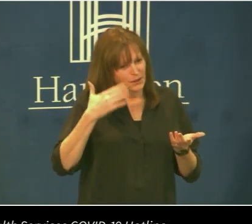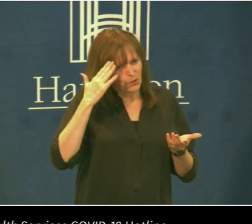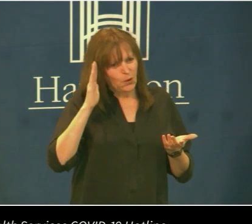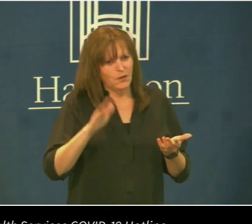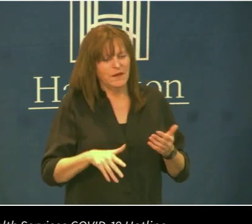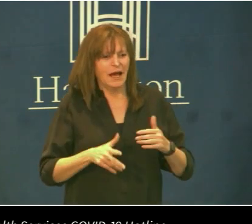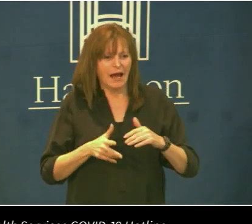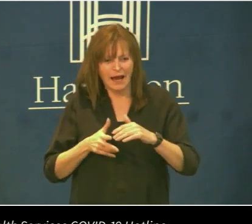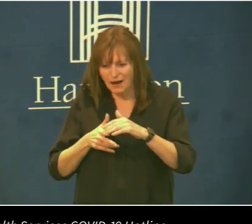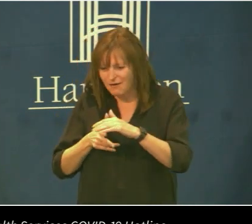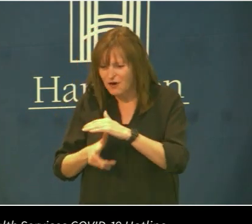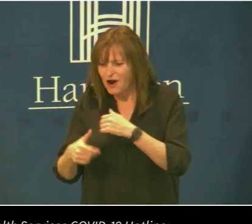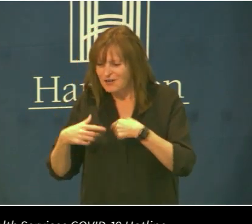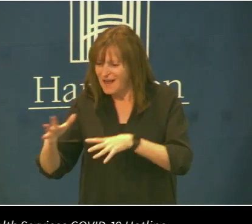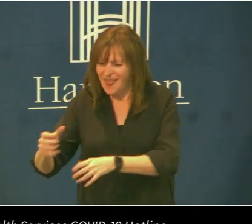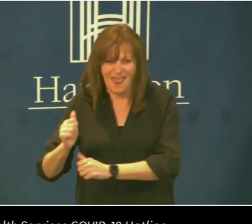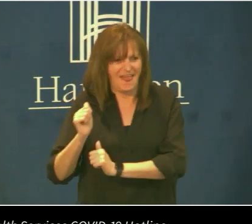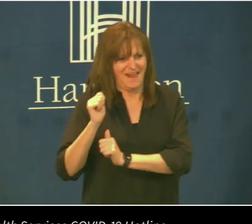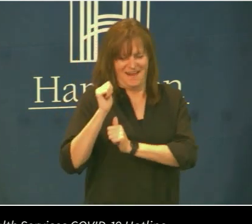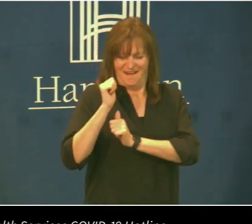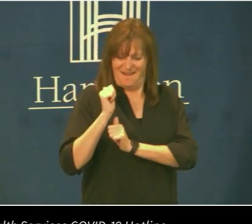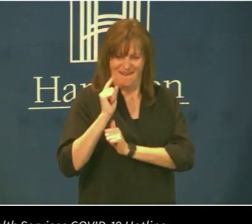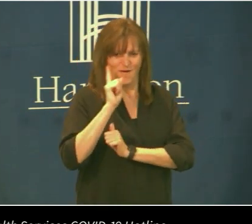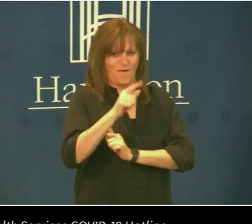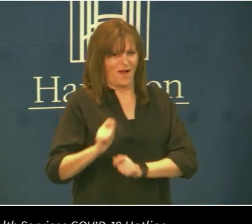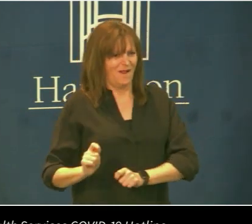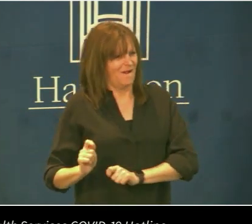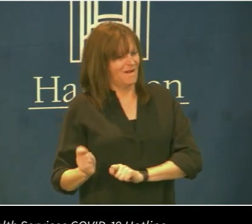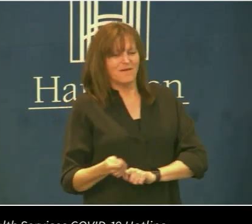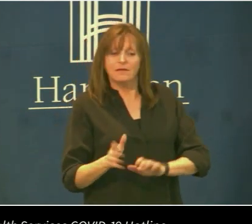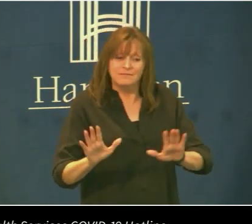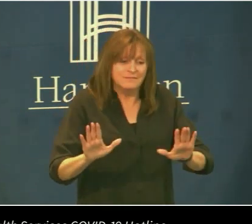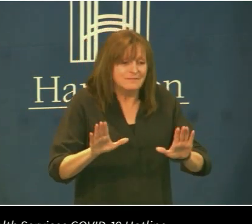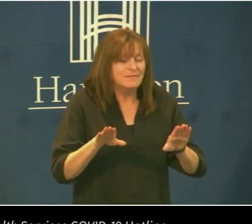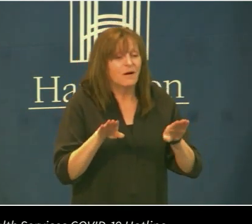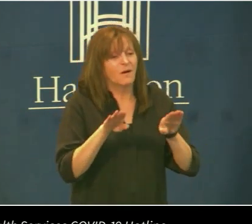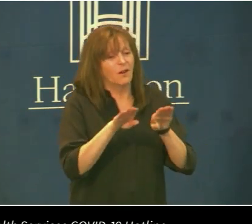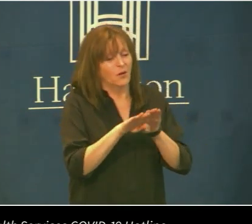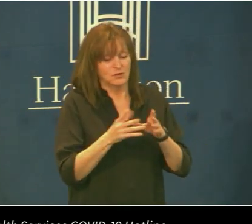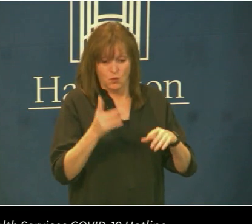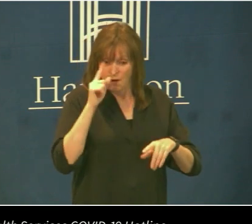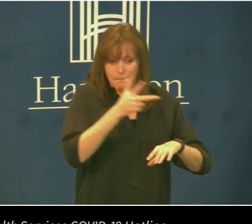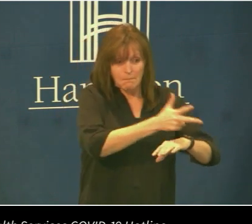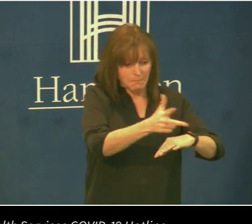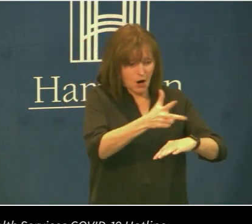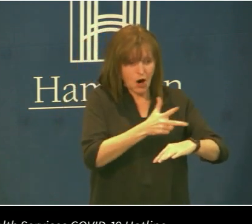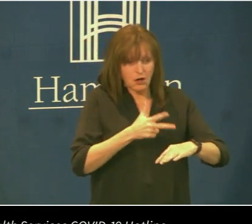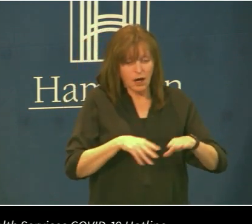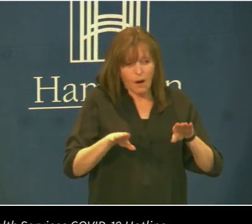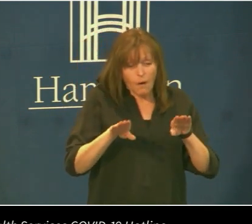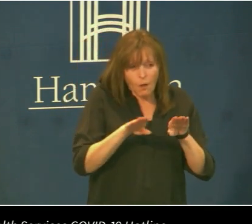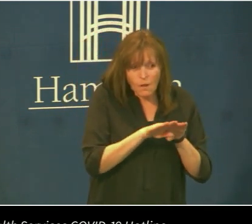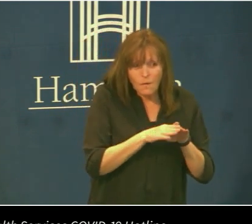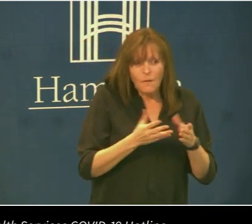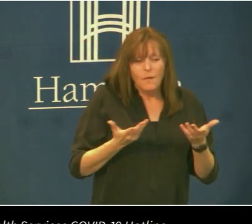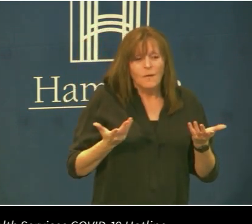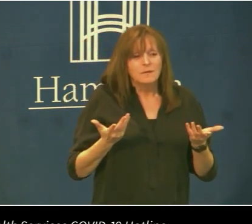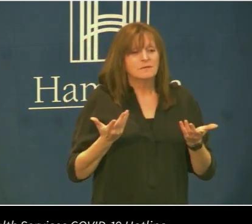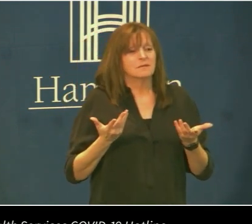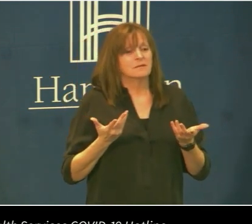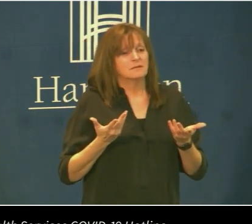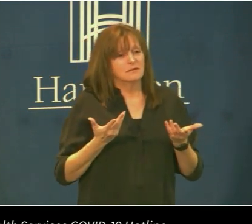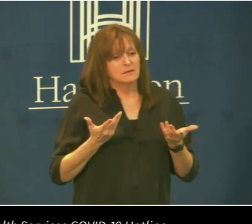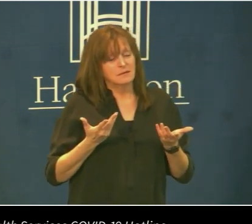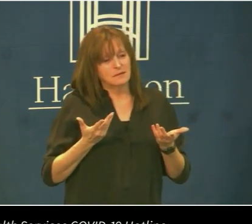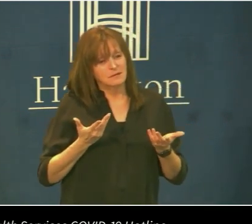closed. The parking lots are closed. You may see some of our city staff, a small number of them, out providing general maintenance on our golf